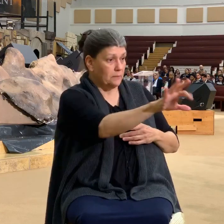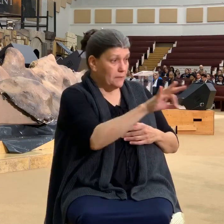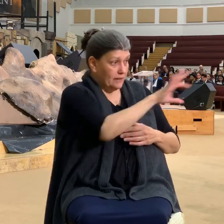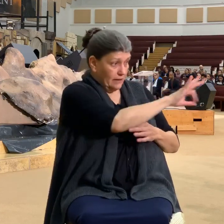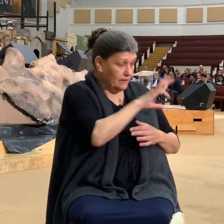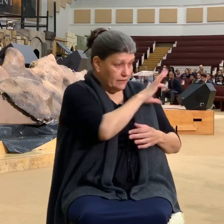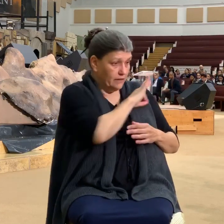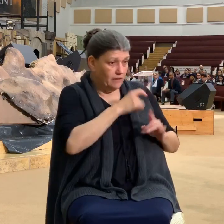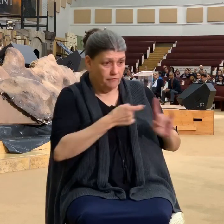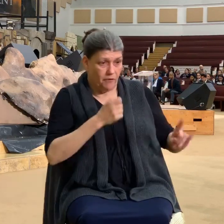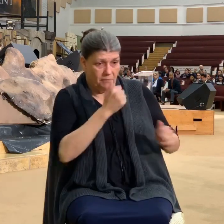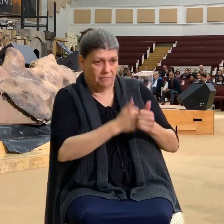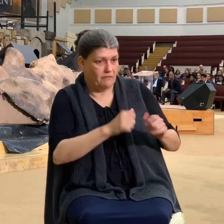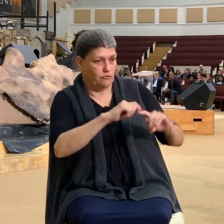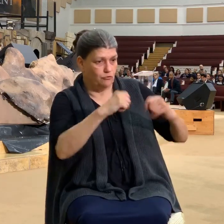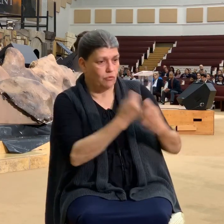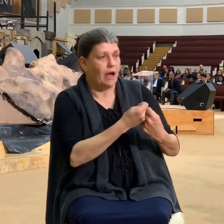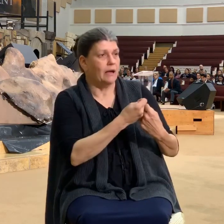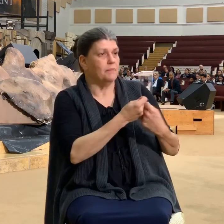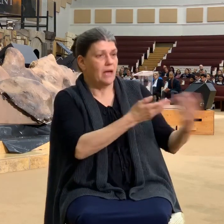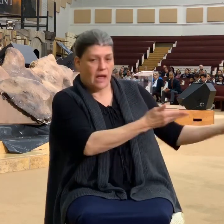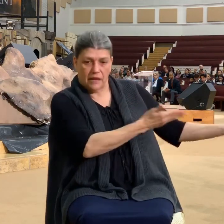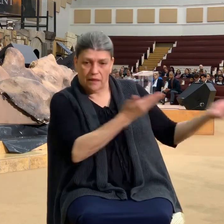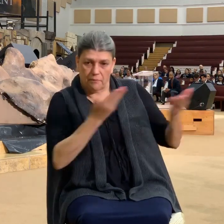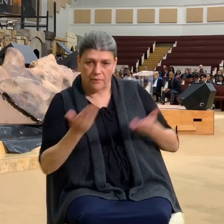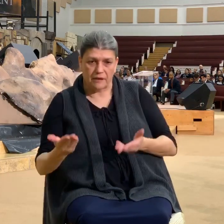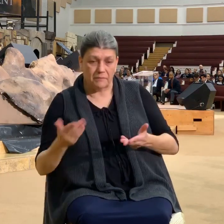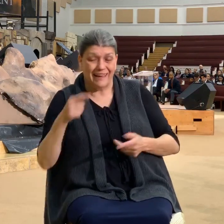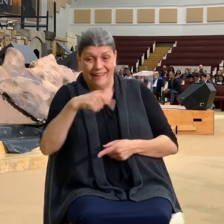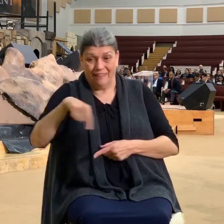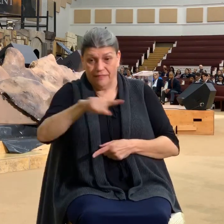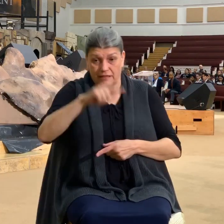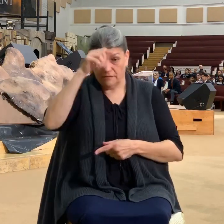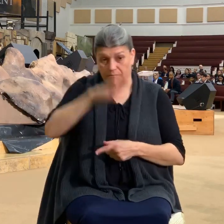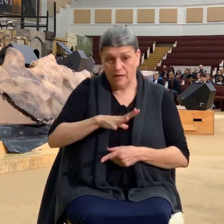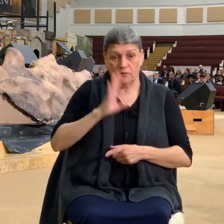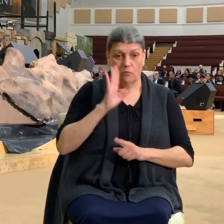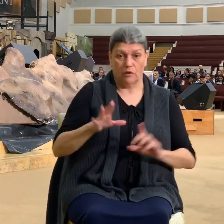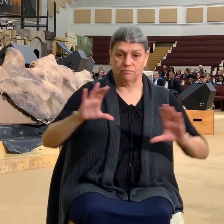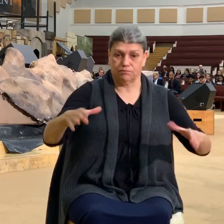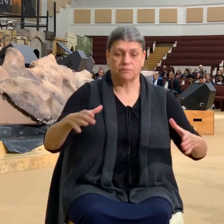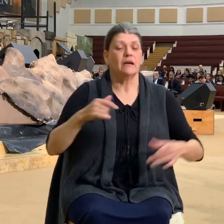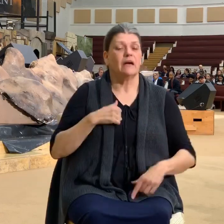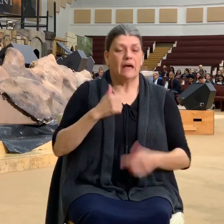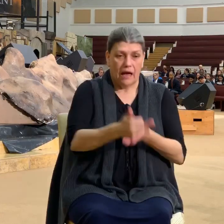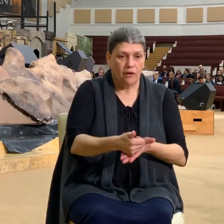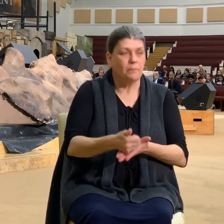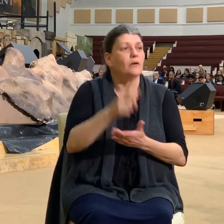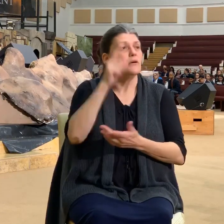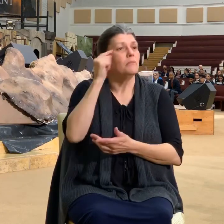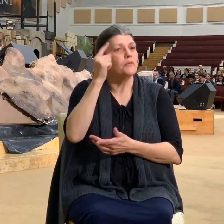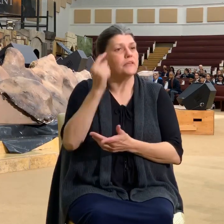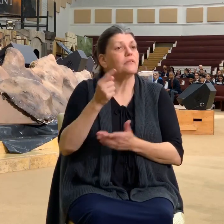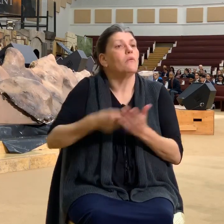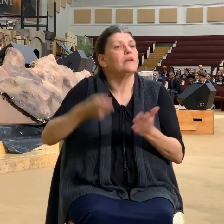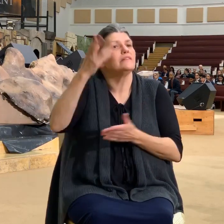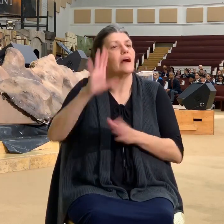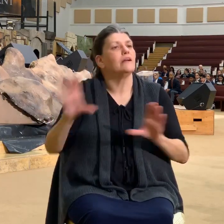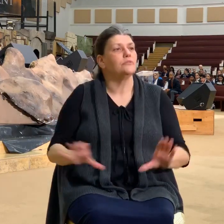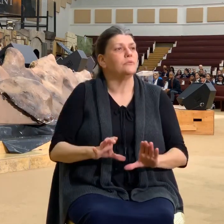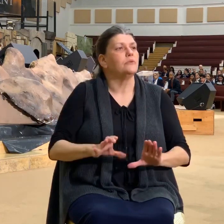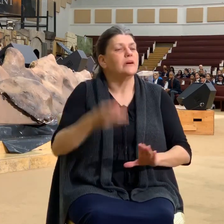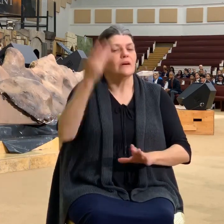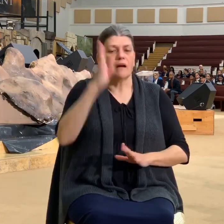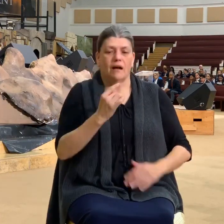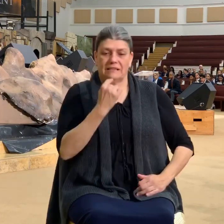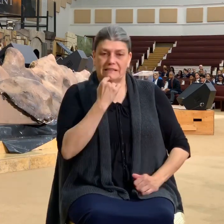tribes, brings them in. These are the men that are going to help him. What does God do? If you remember the story, God